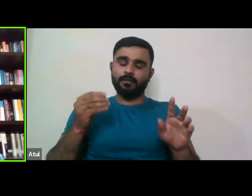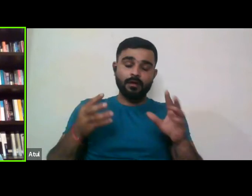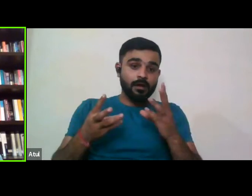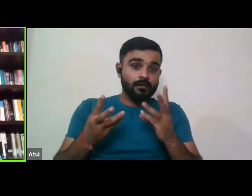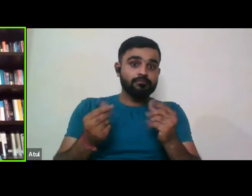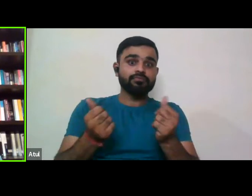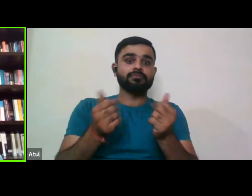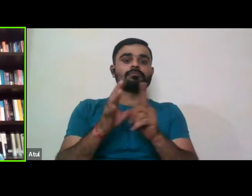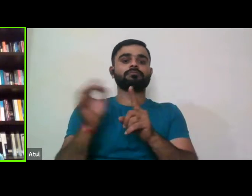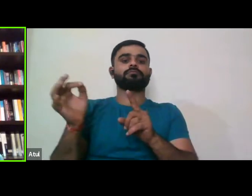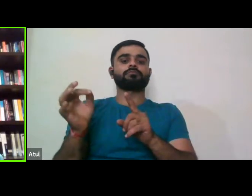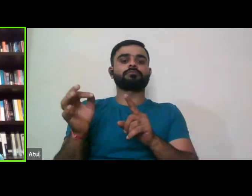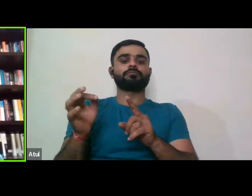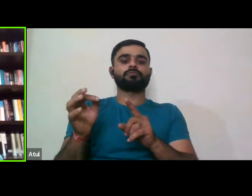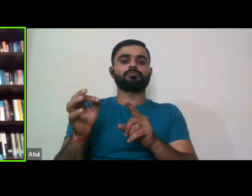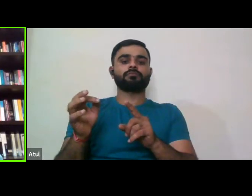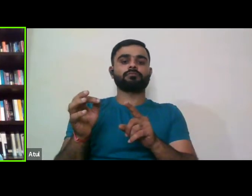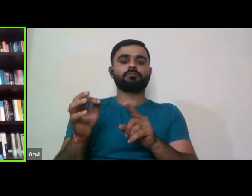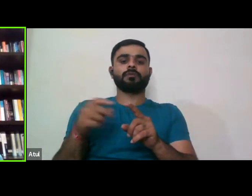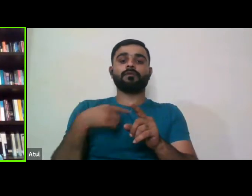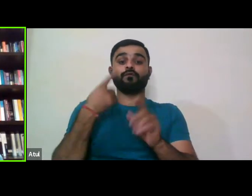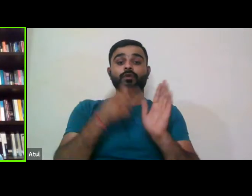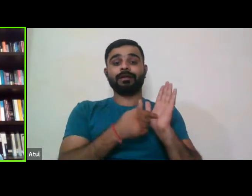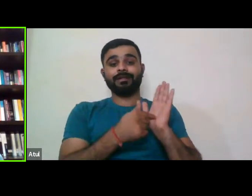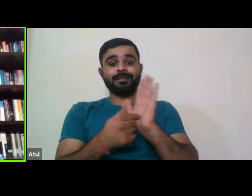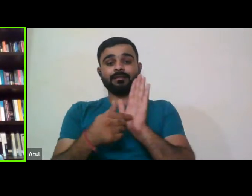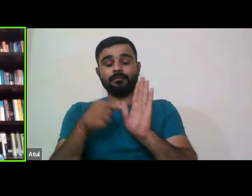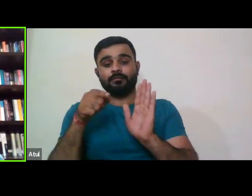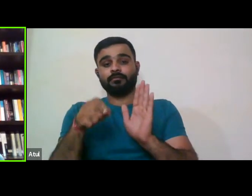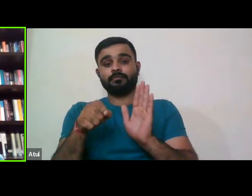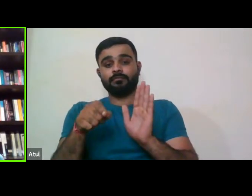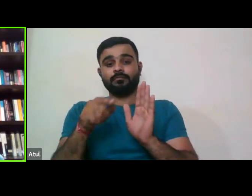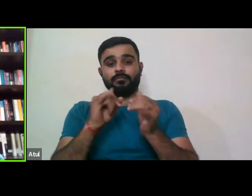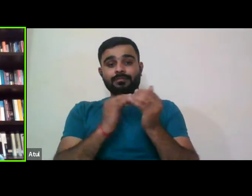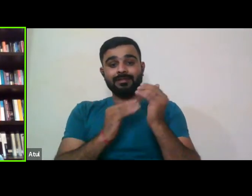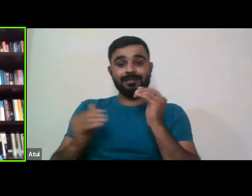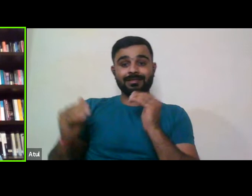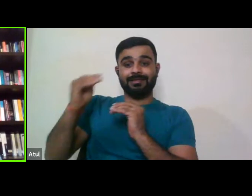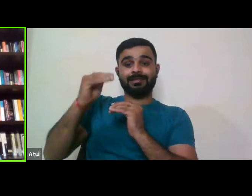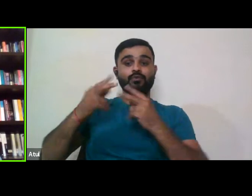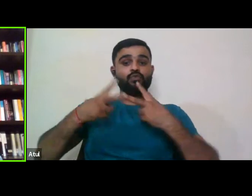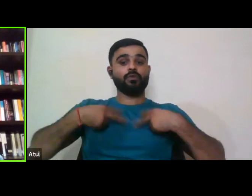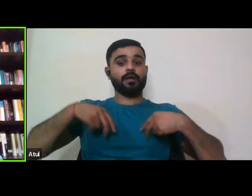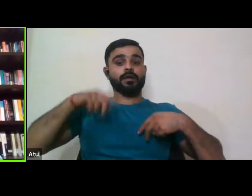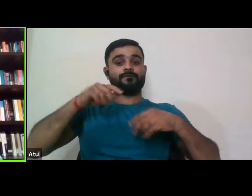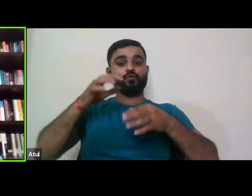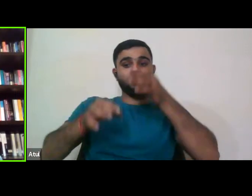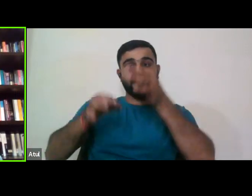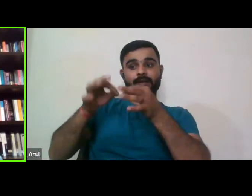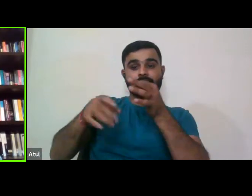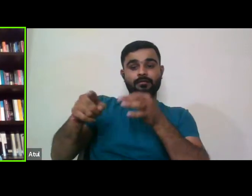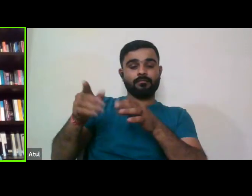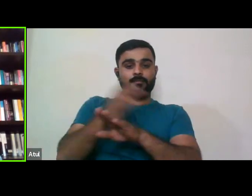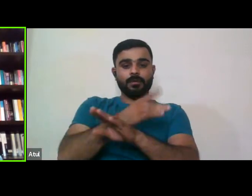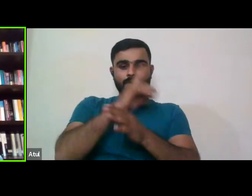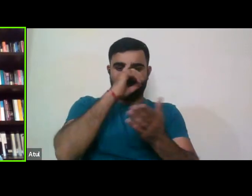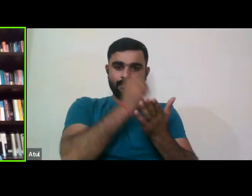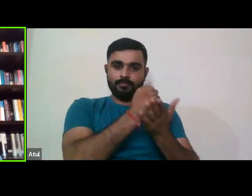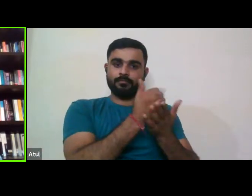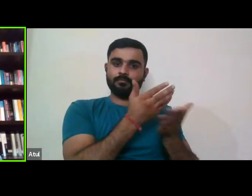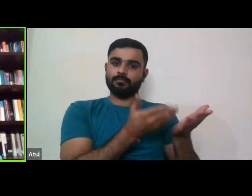the right now the face value that senior advocates have before judges, where most of the decision is